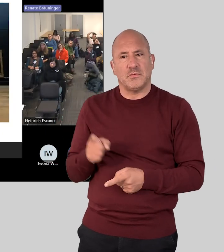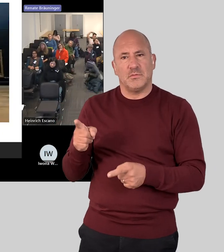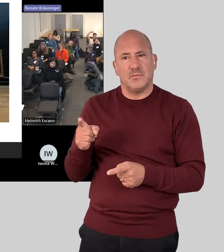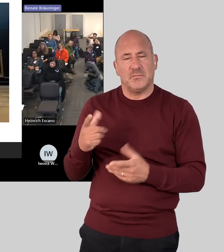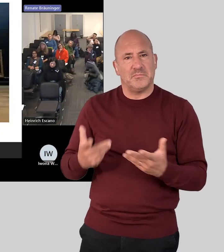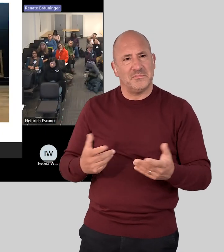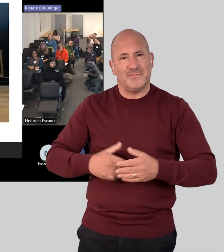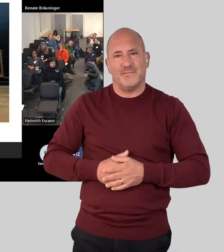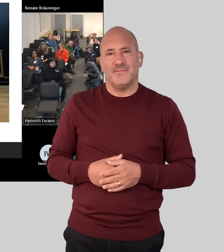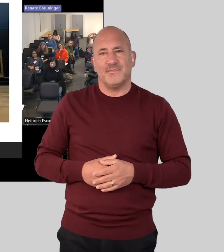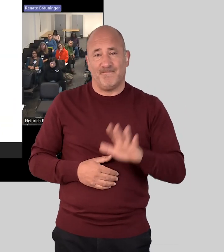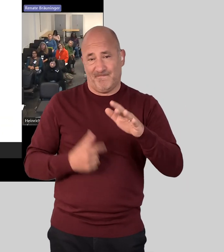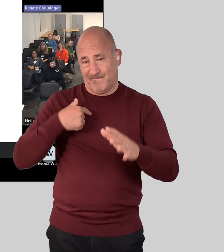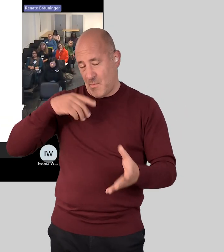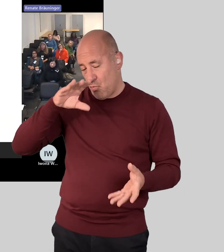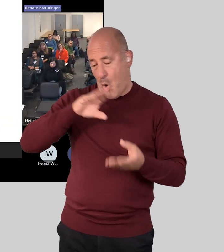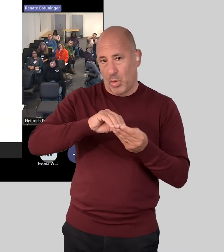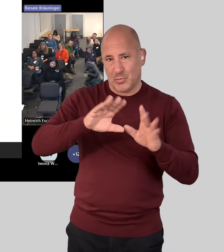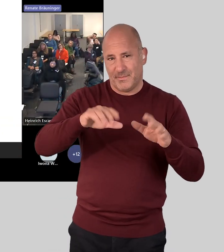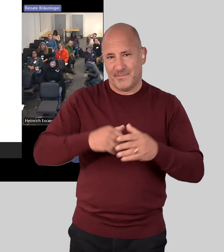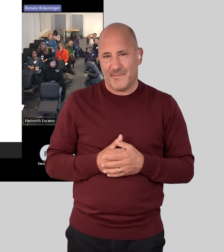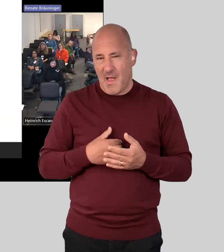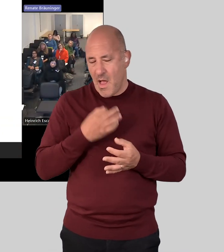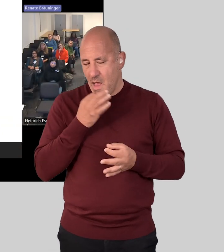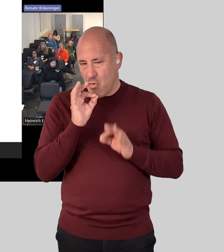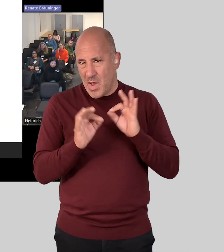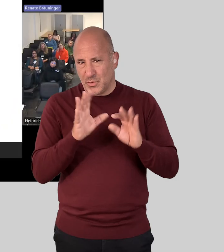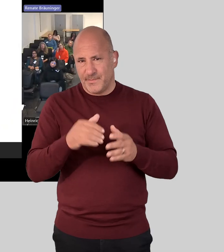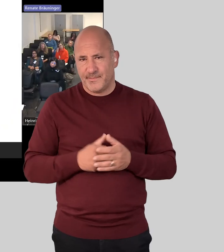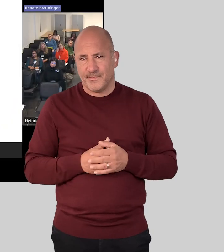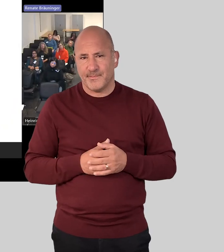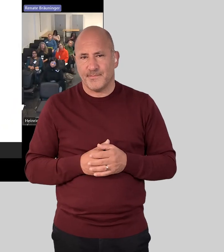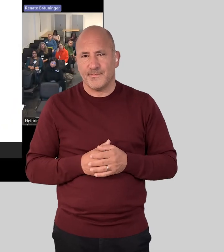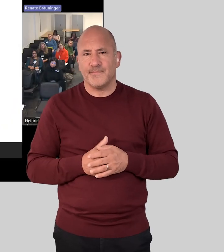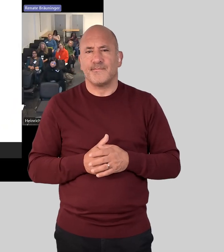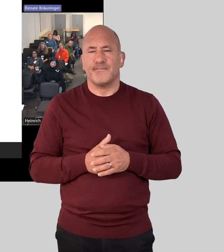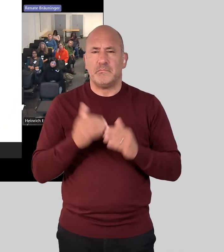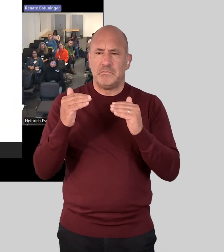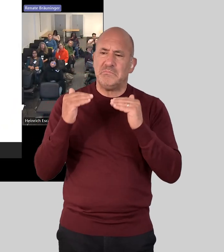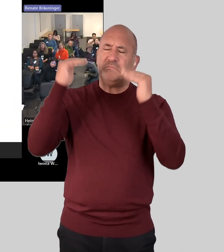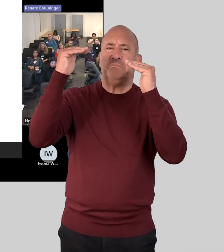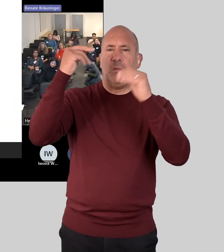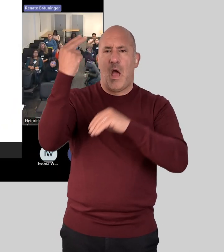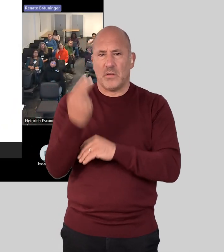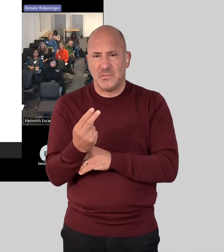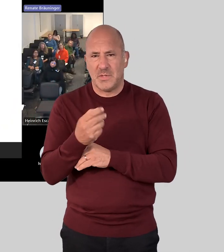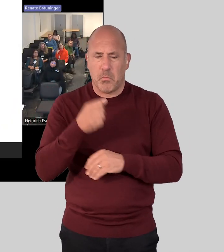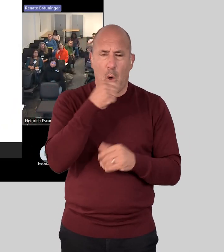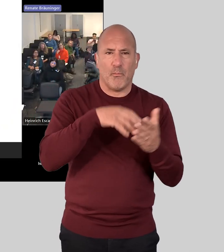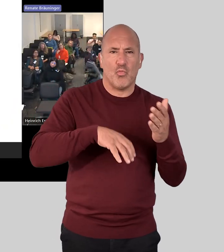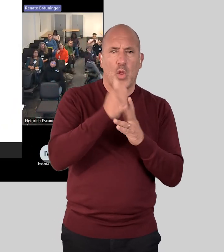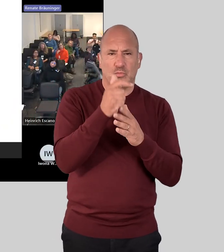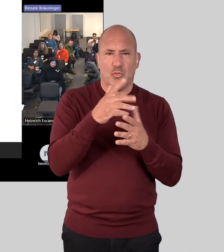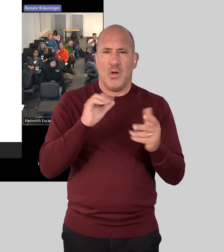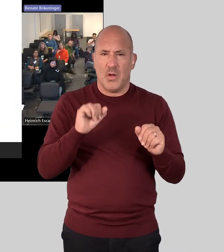getting out." So coming to my conclusion. So here are 4 questions. So where's the